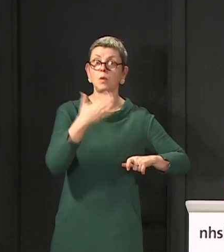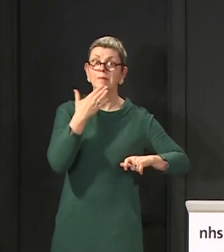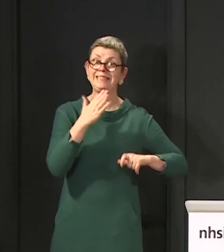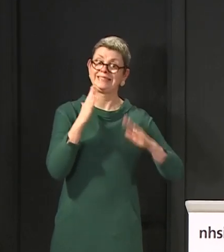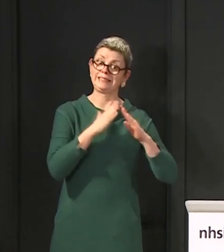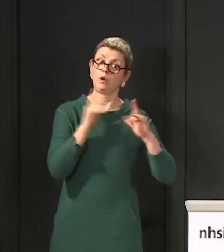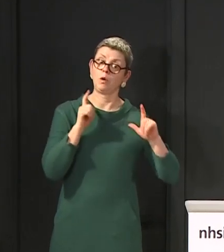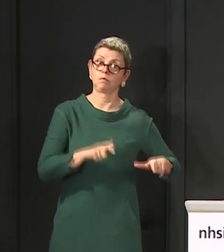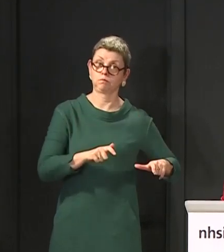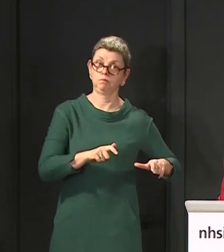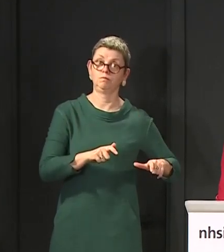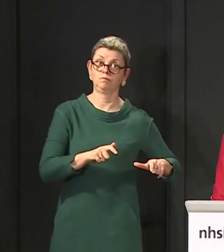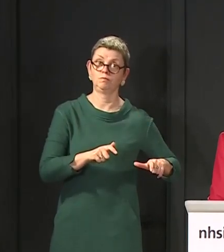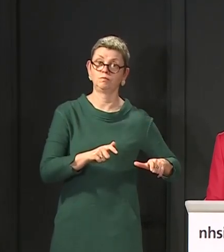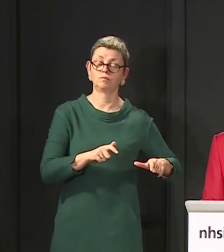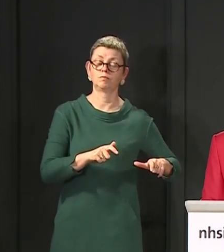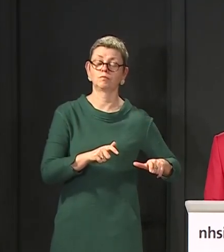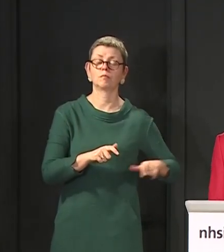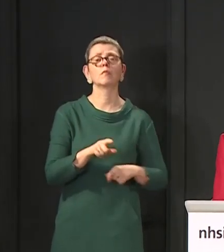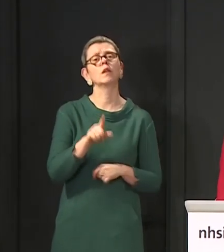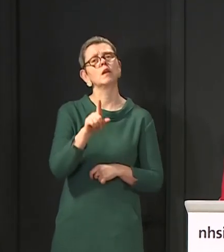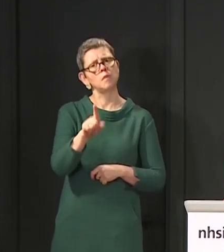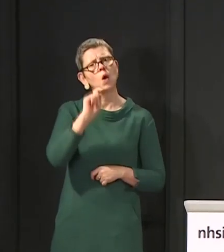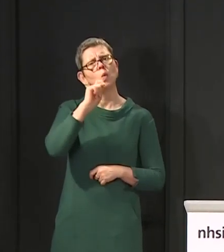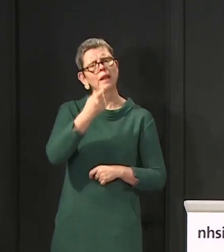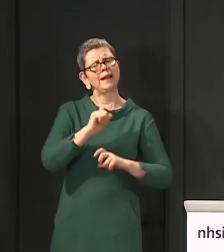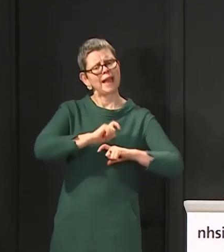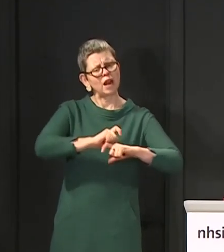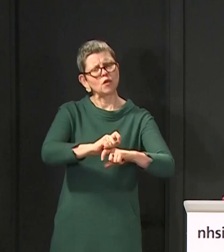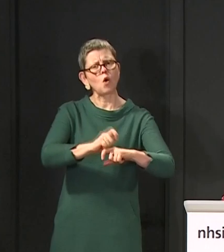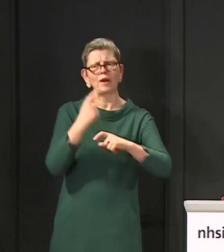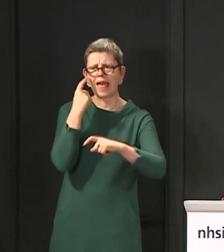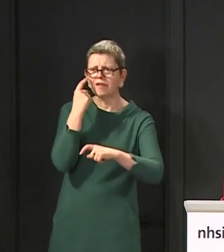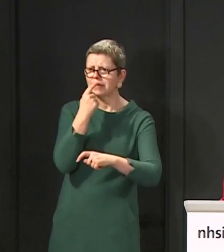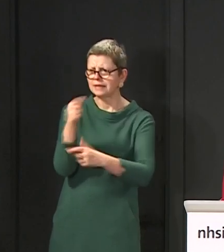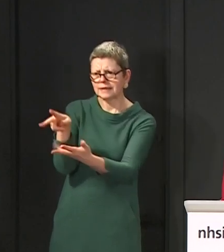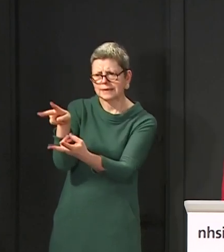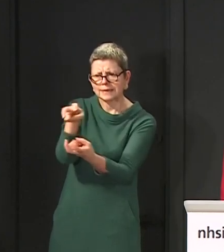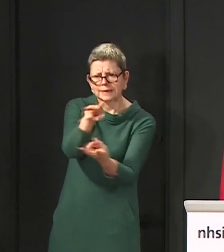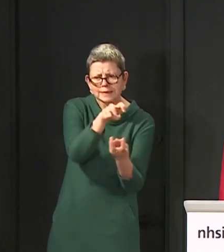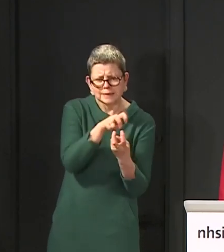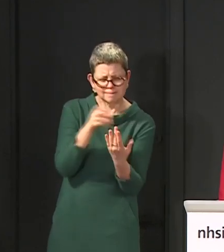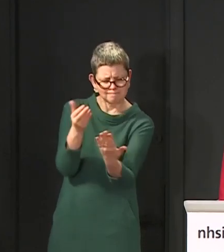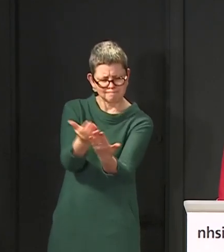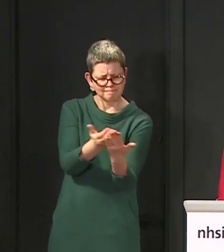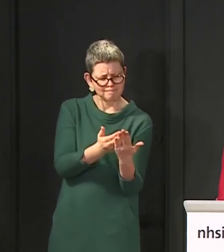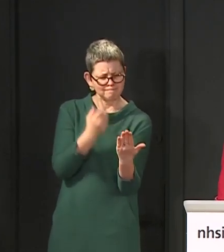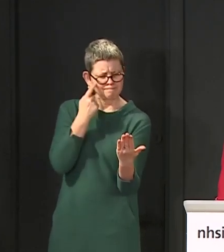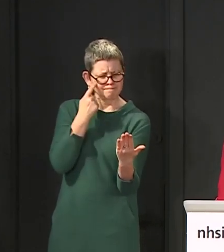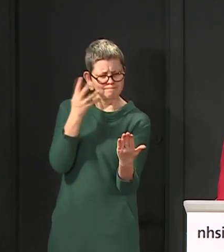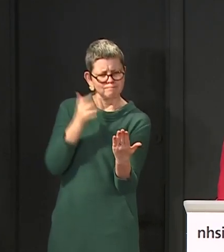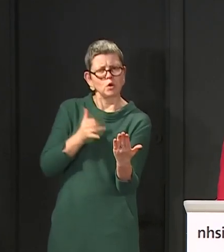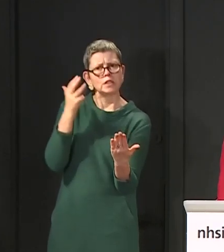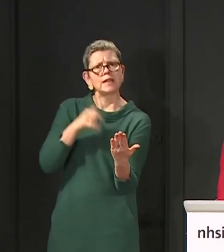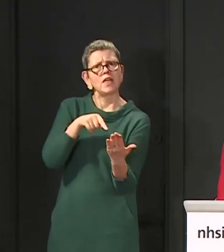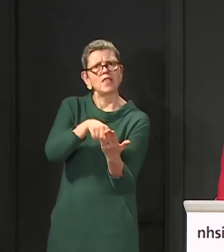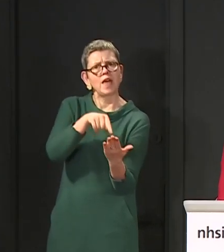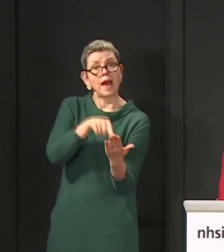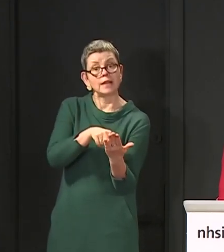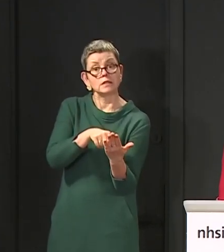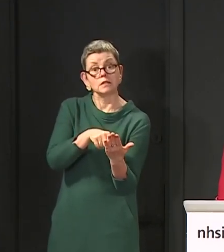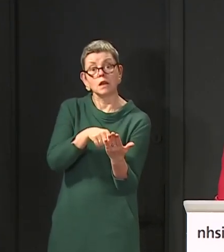home. However, we will continue to monitor the evidence closely and make further changes as soon as we consider it safe